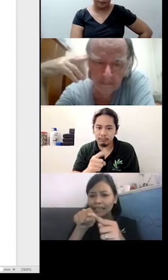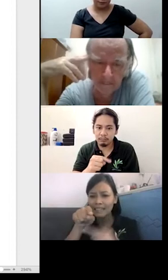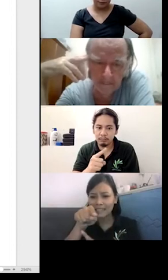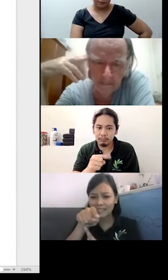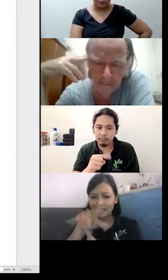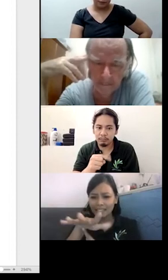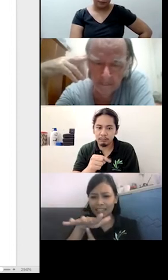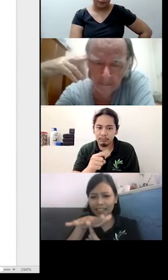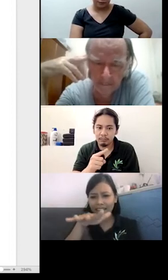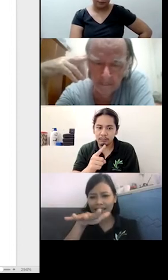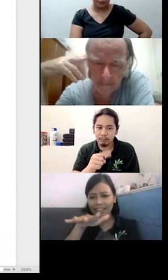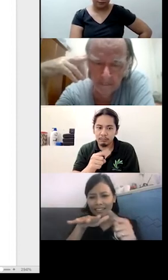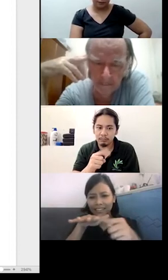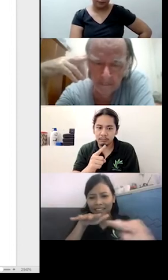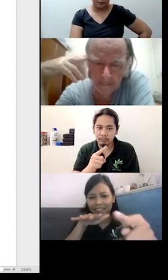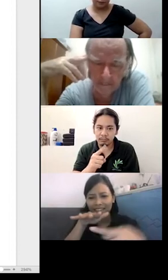location,